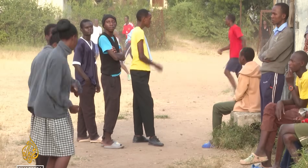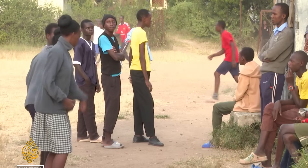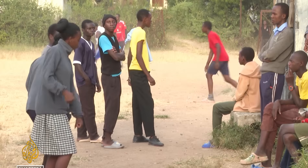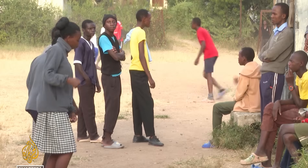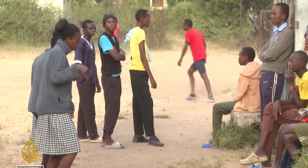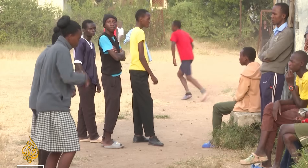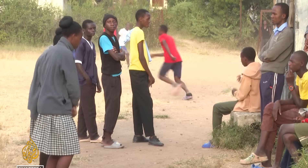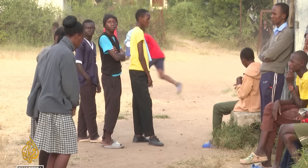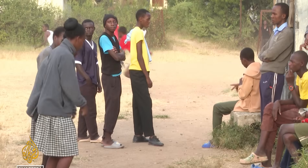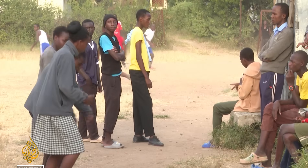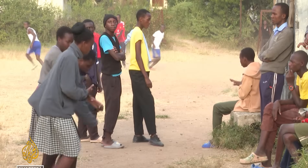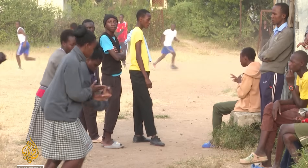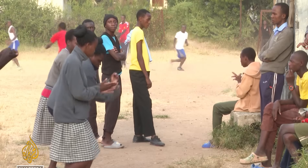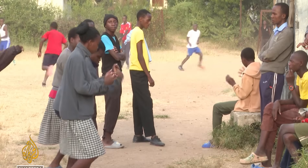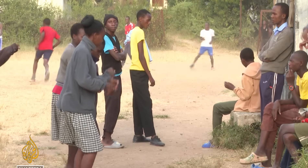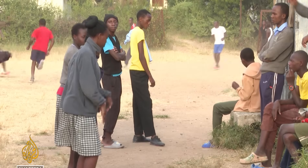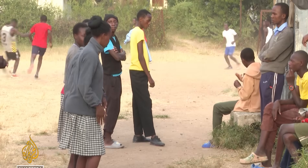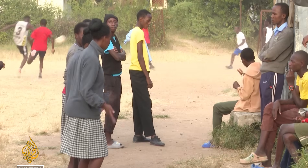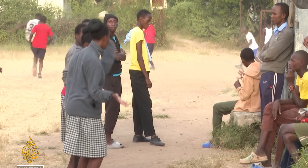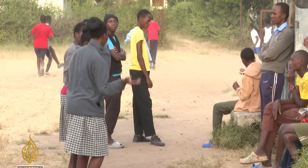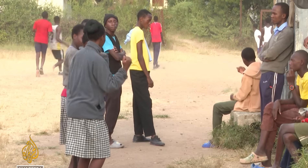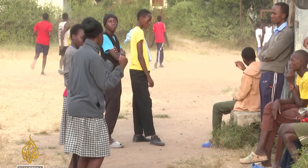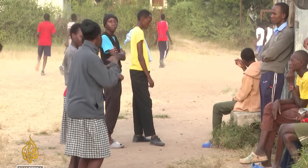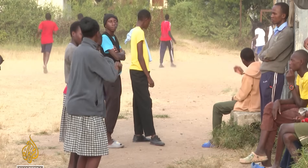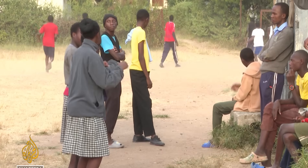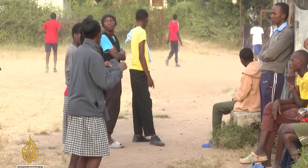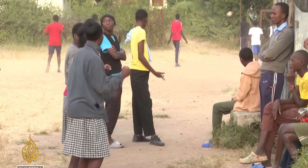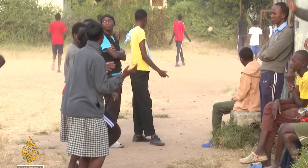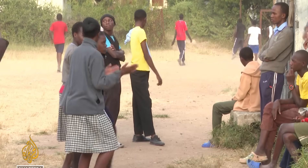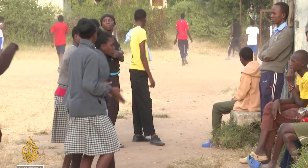change their world. Malcolm Webb, Al Jazeera, Nairobi, Kenya.